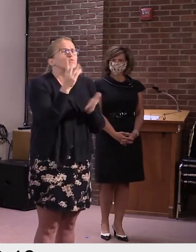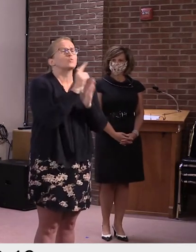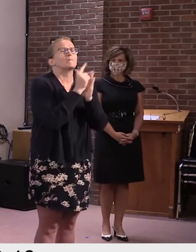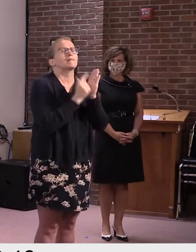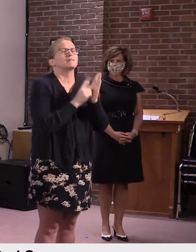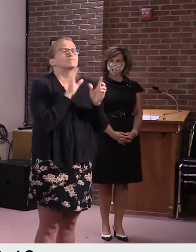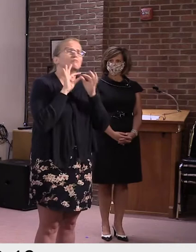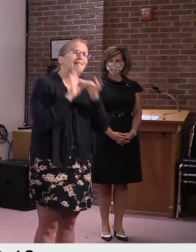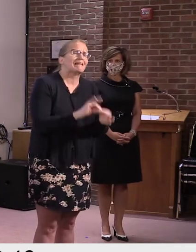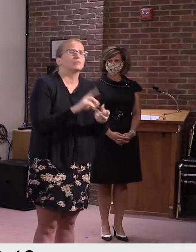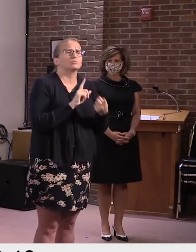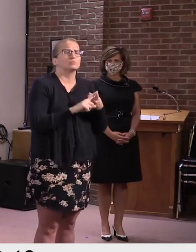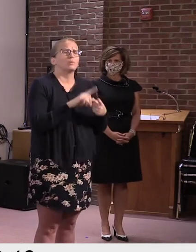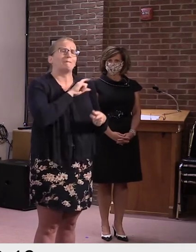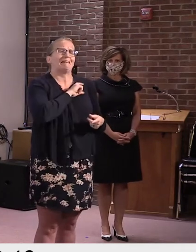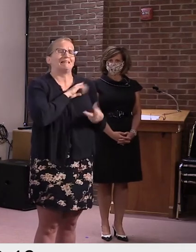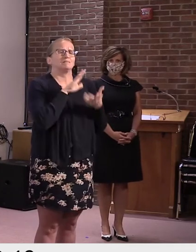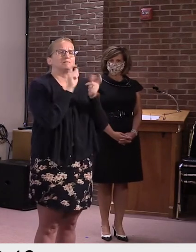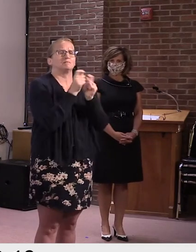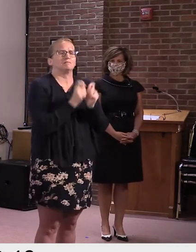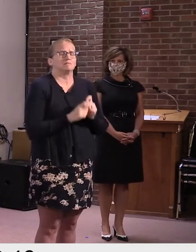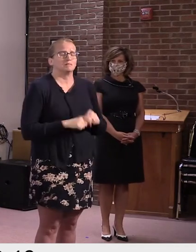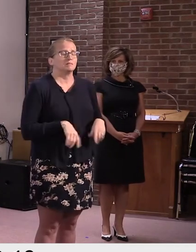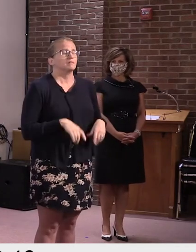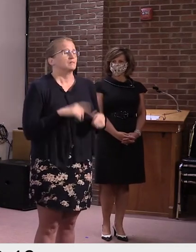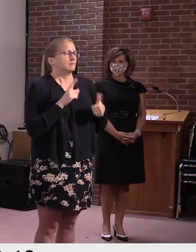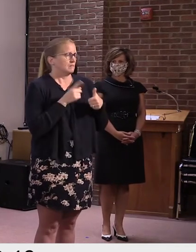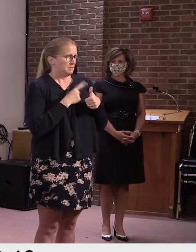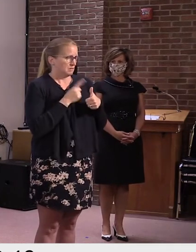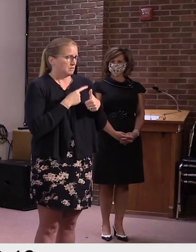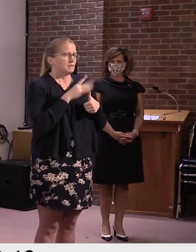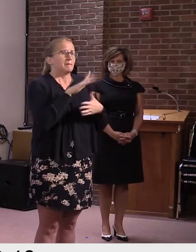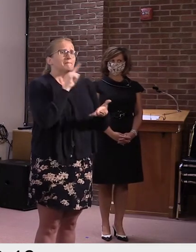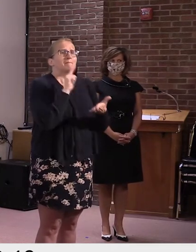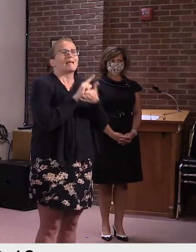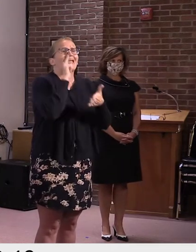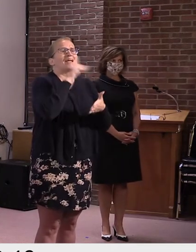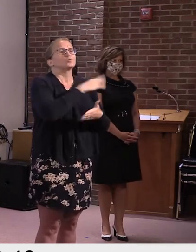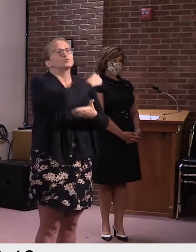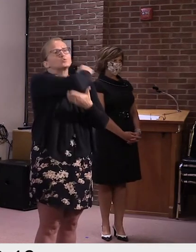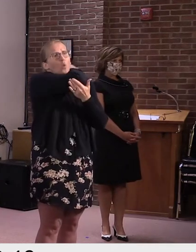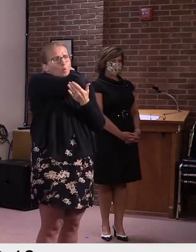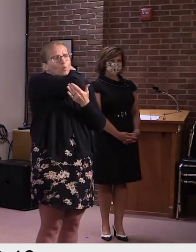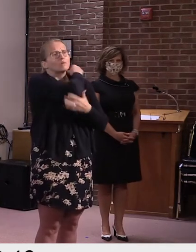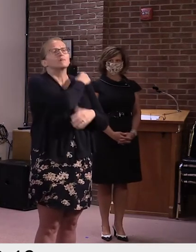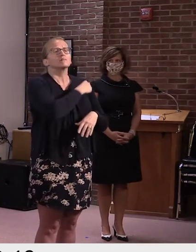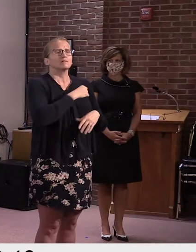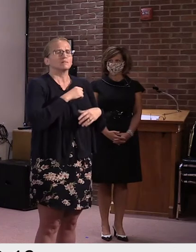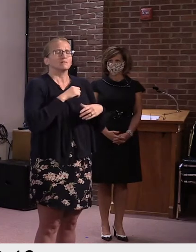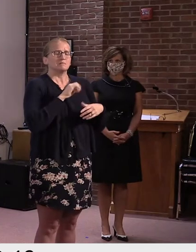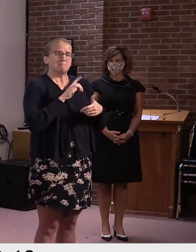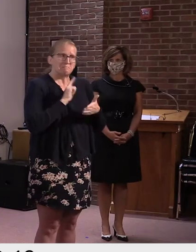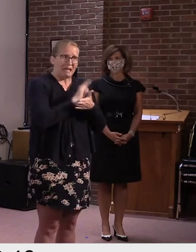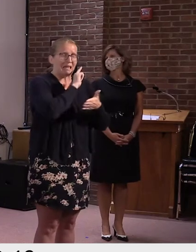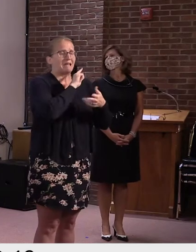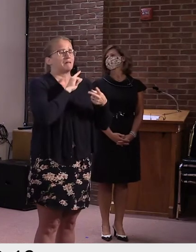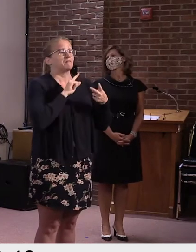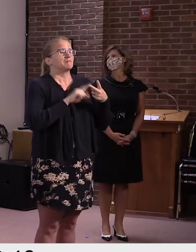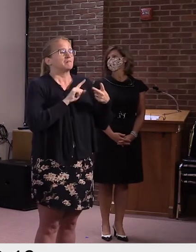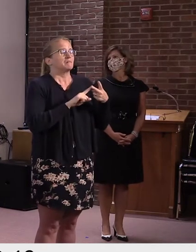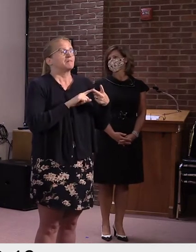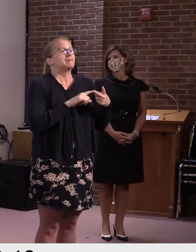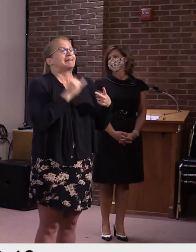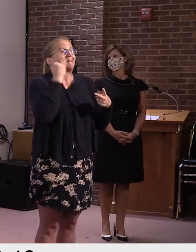reform. One would ban chokeholds by police and require police intervene if they see